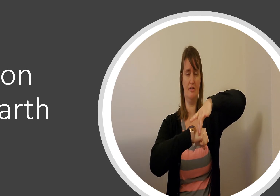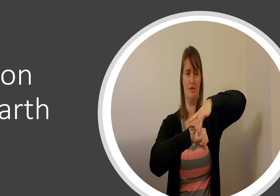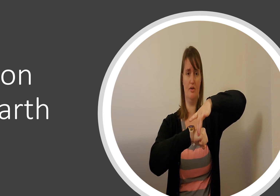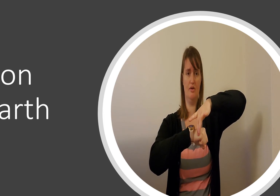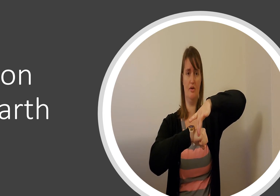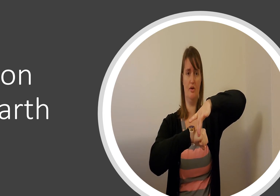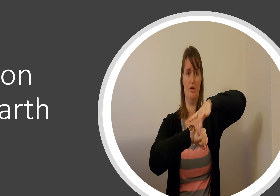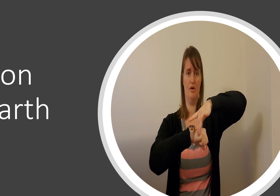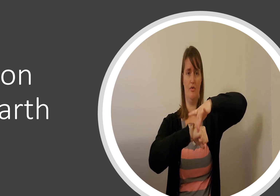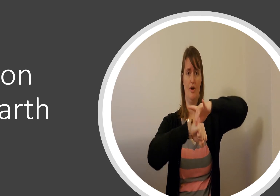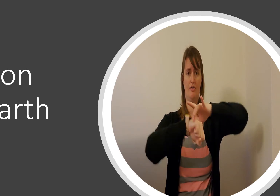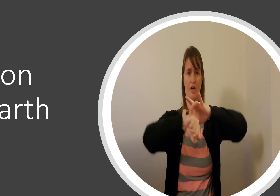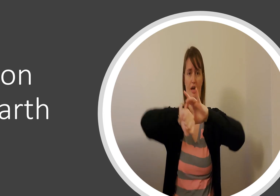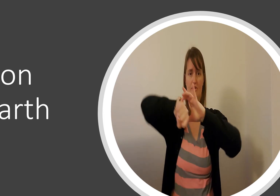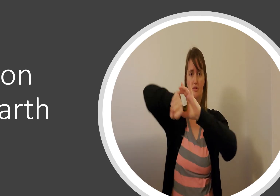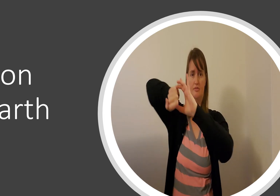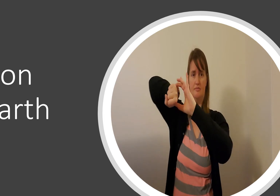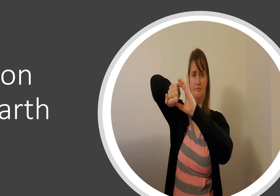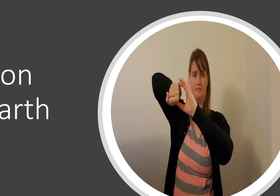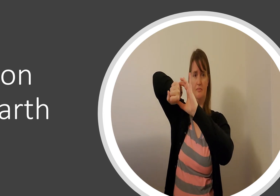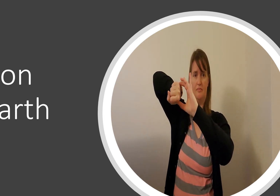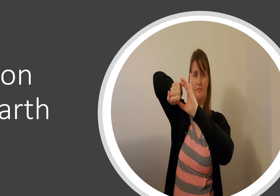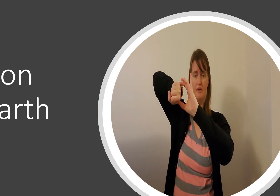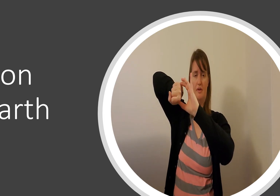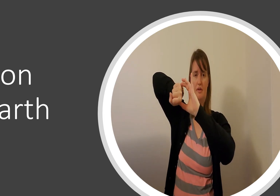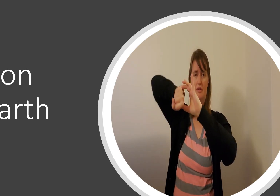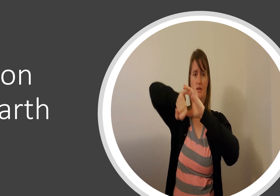it around our hand.